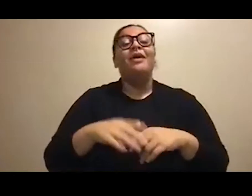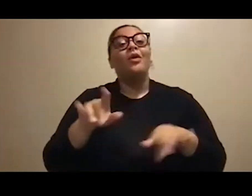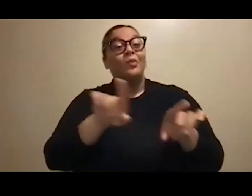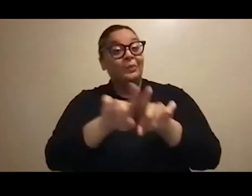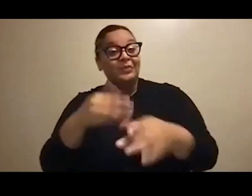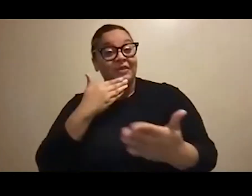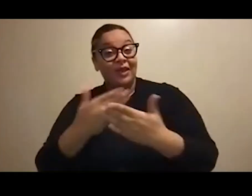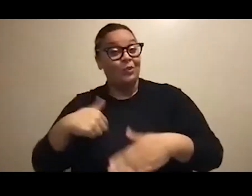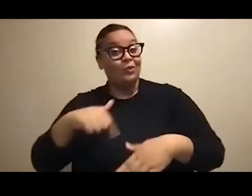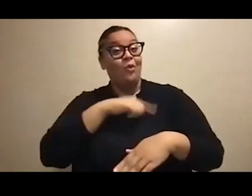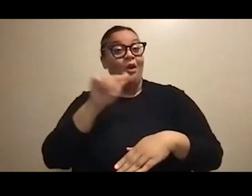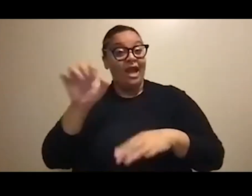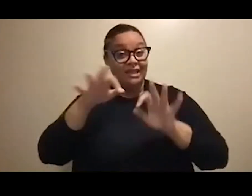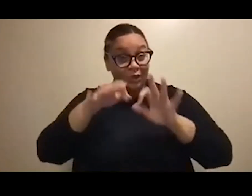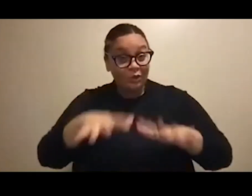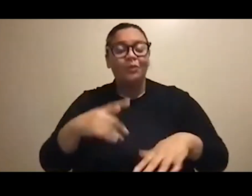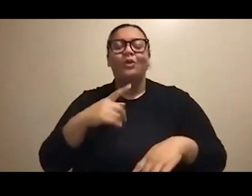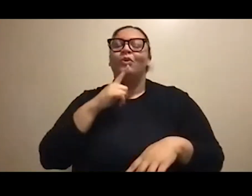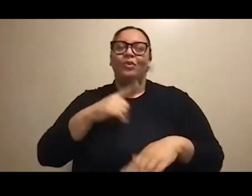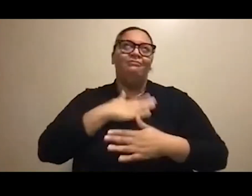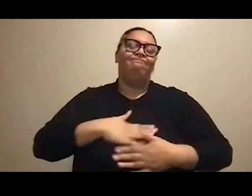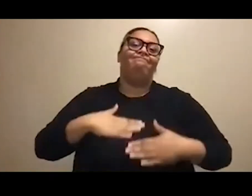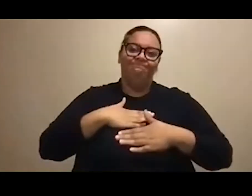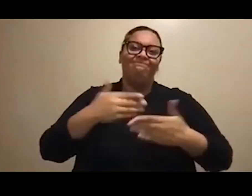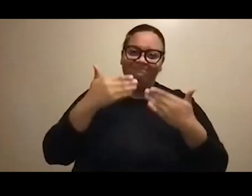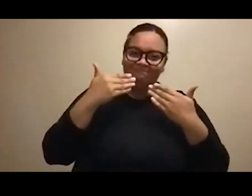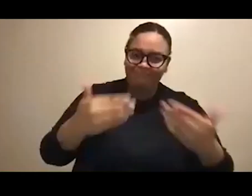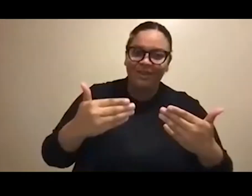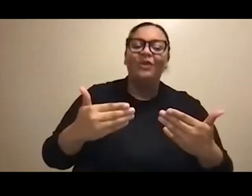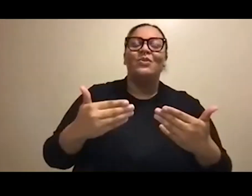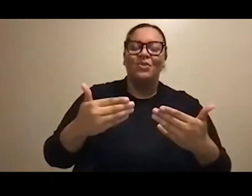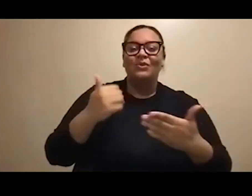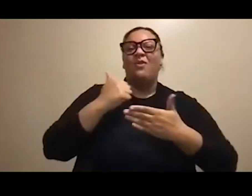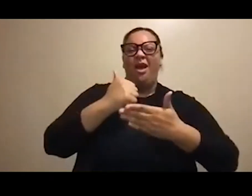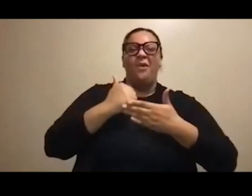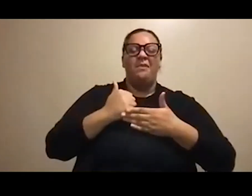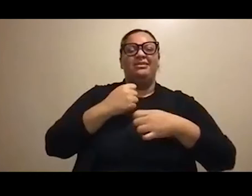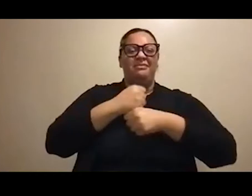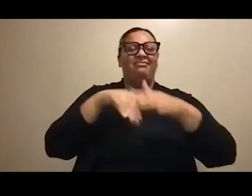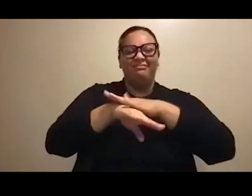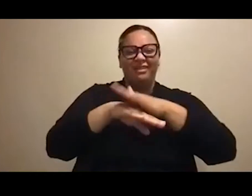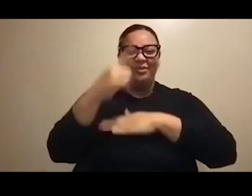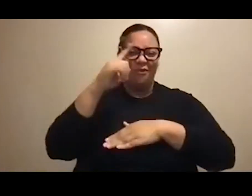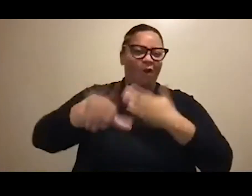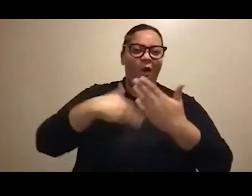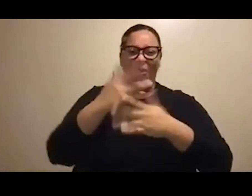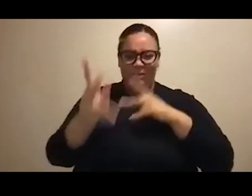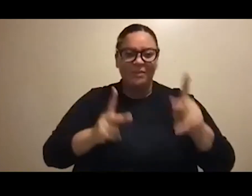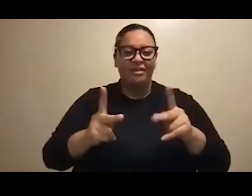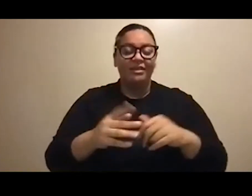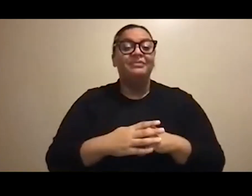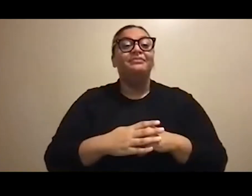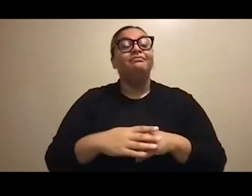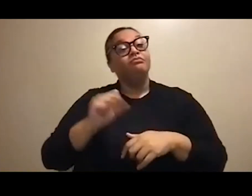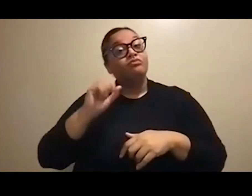ASL interpreter. We really appreciate your efforts in helping to make this accessible to more people. So, Second